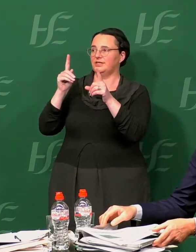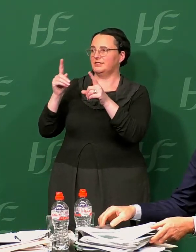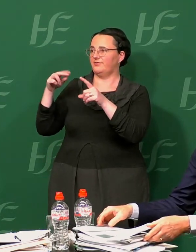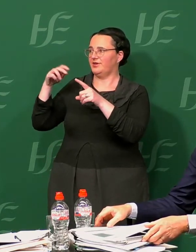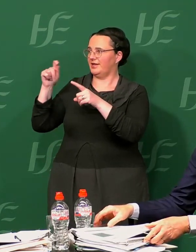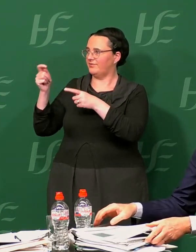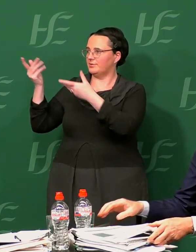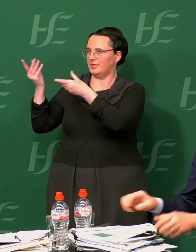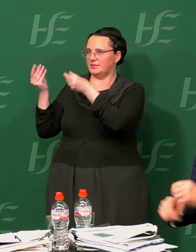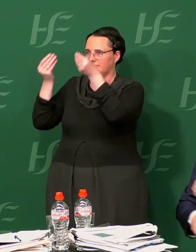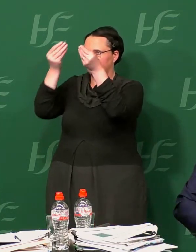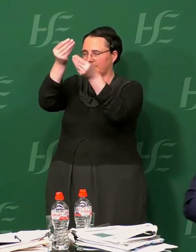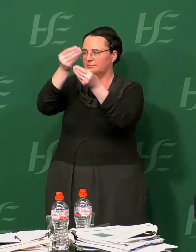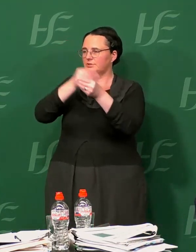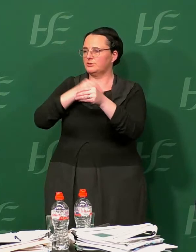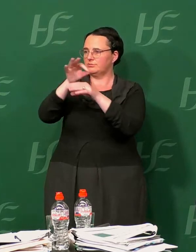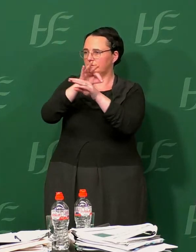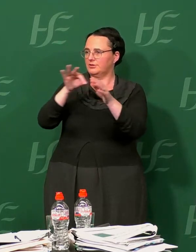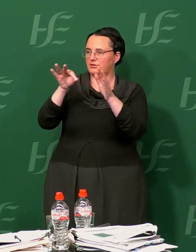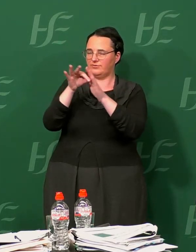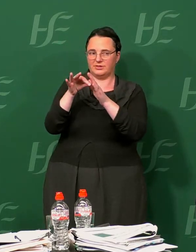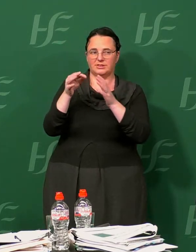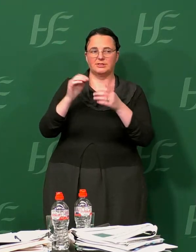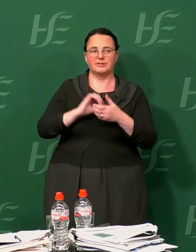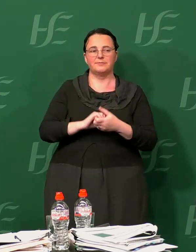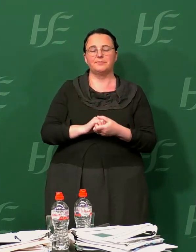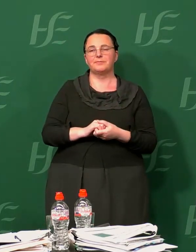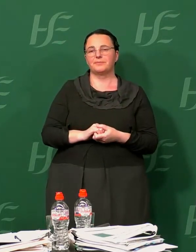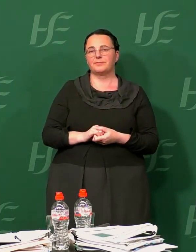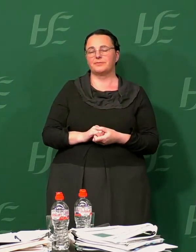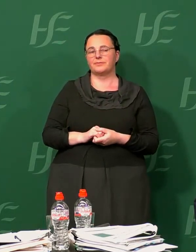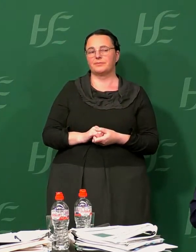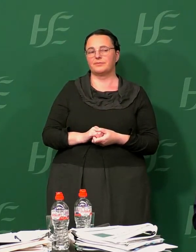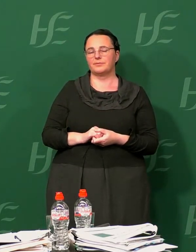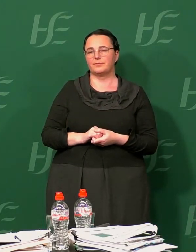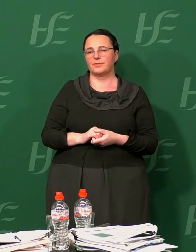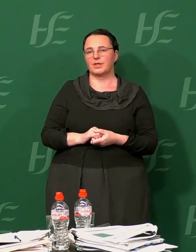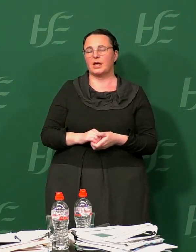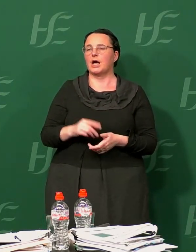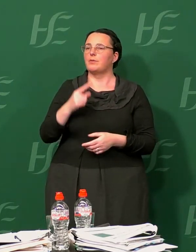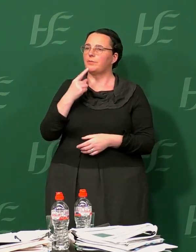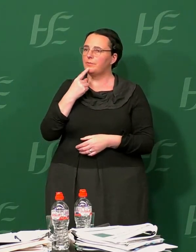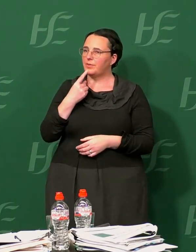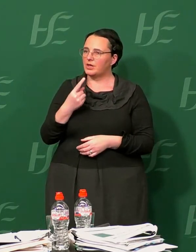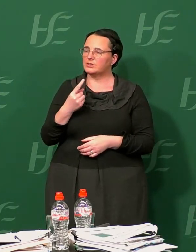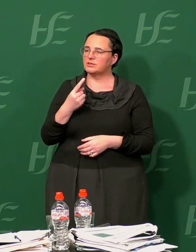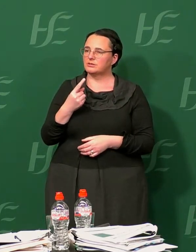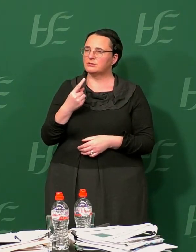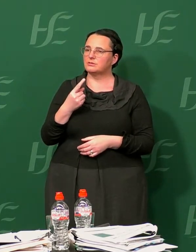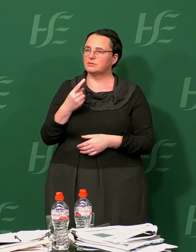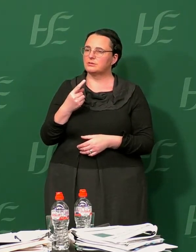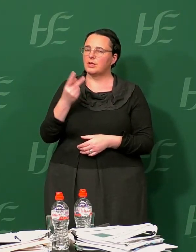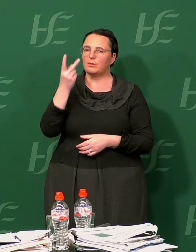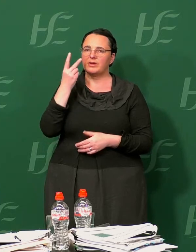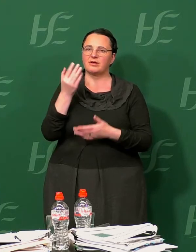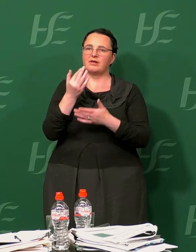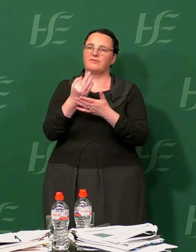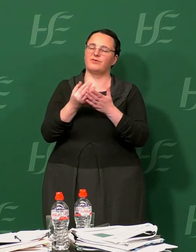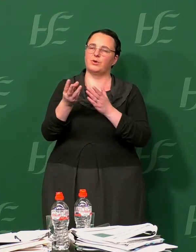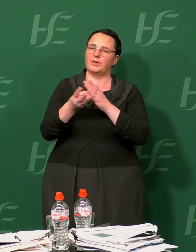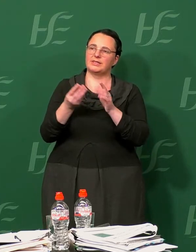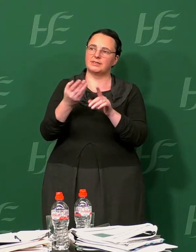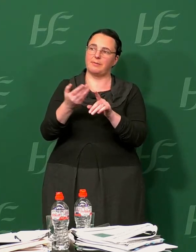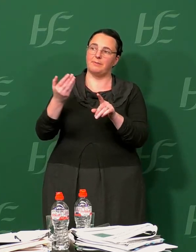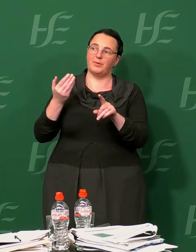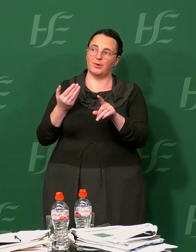make a decision based on a broader consideration. But reflecting on it's a number of weeks back before any of us had ever